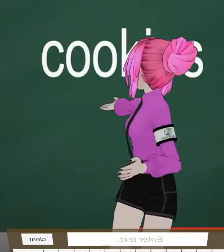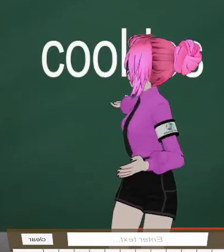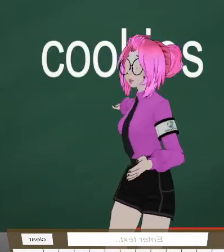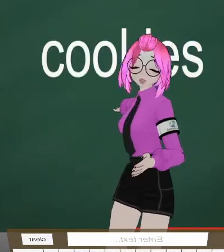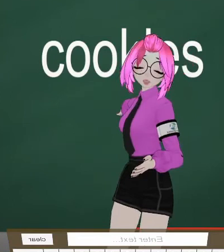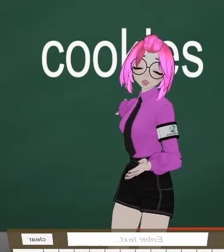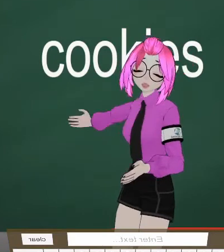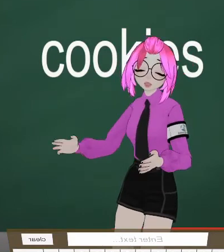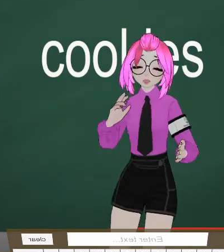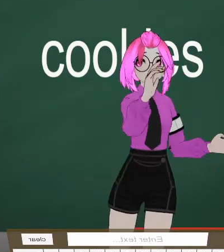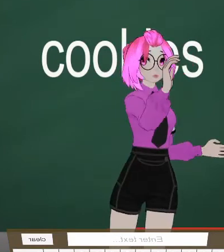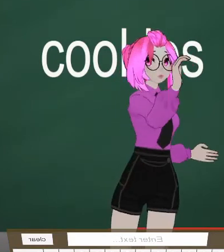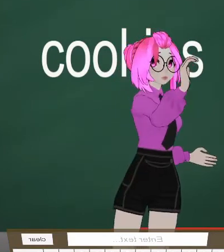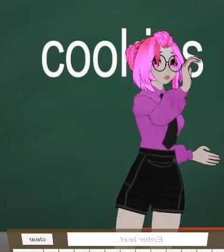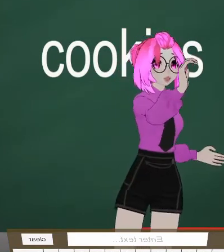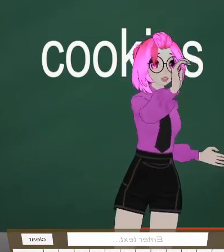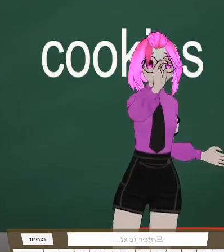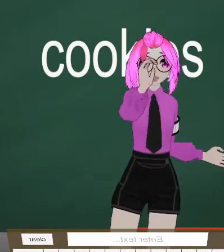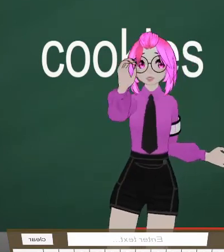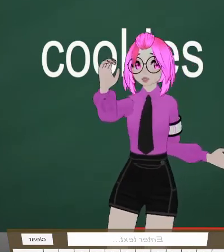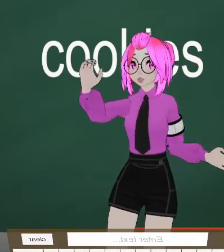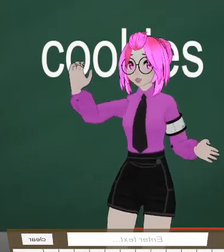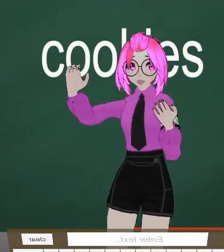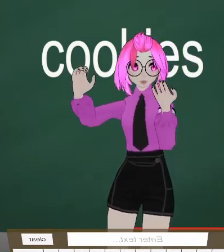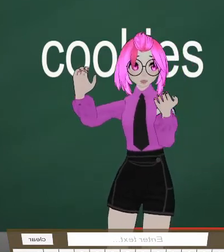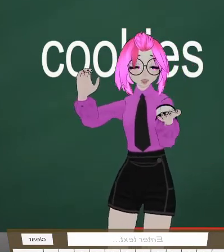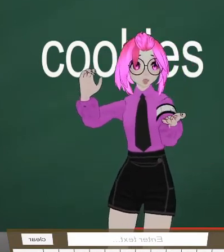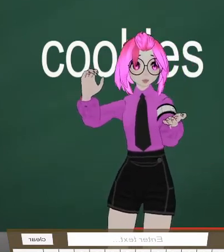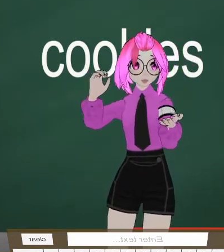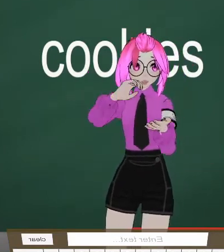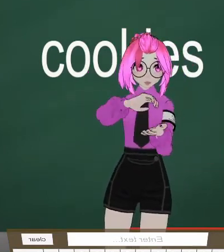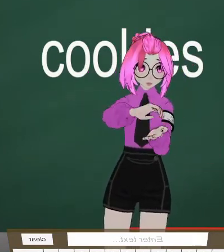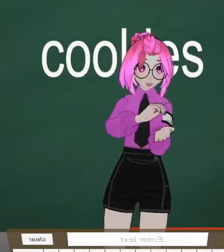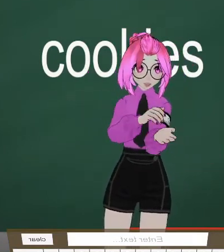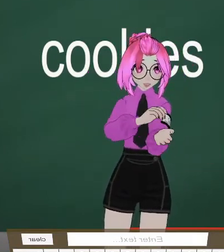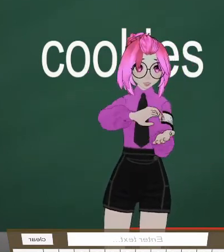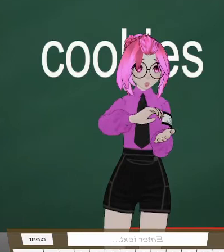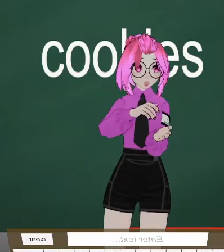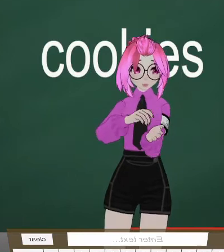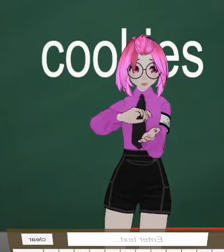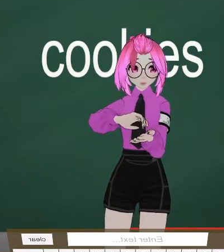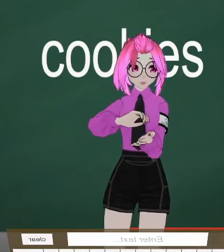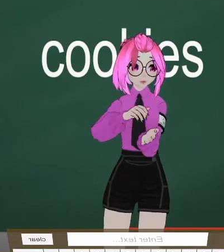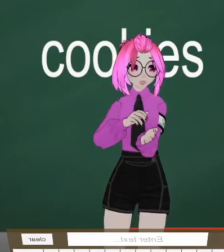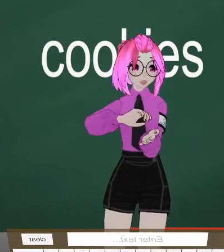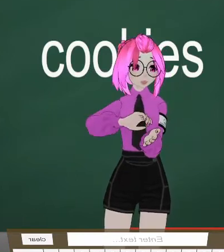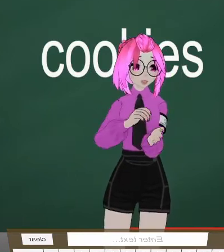cookie cookie or cookies everyone you're going to have a c hand and an open hand and you're going to show the shape of that